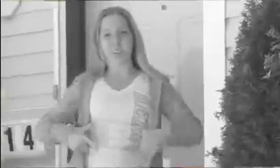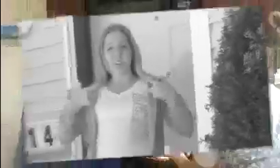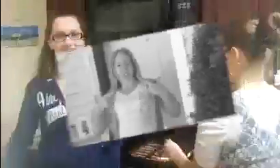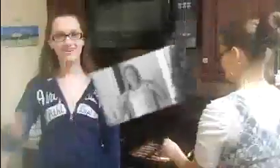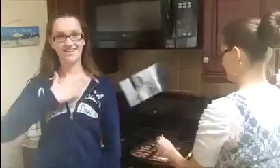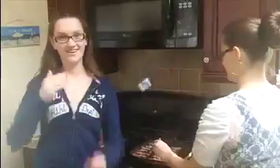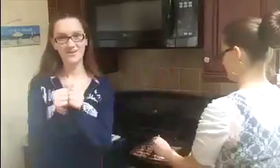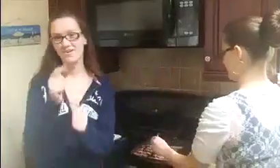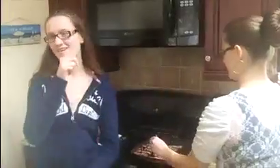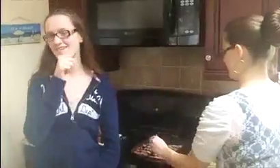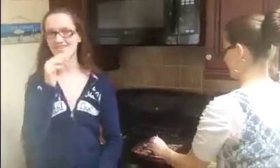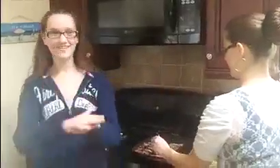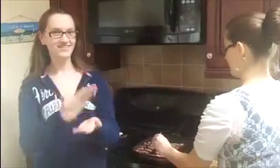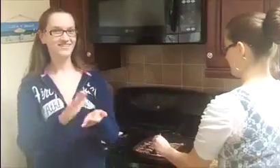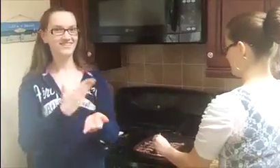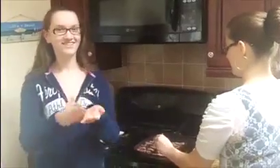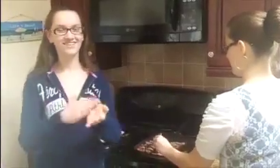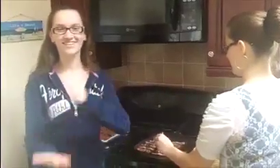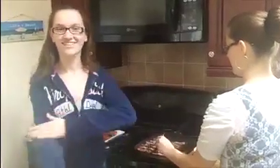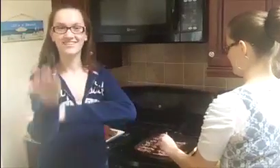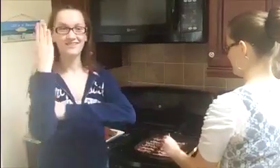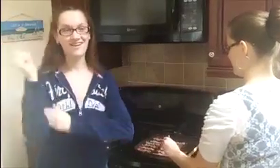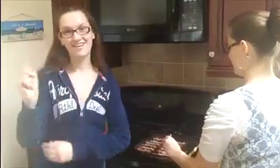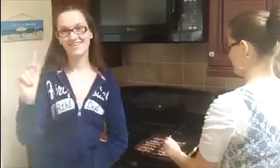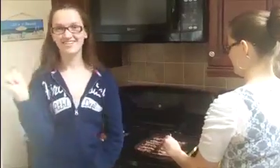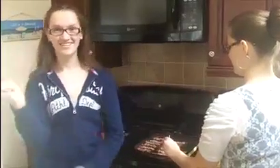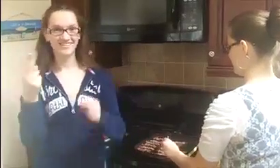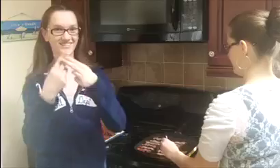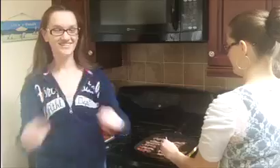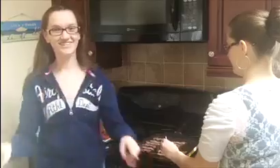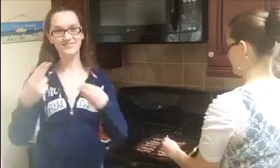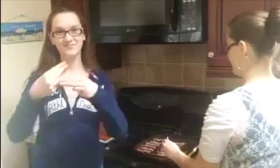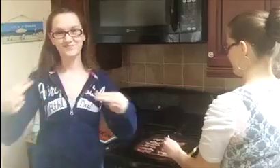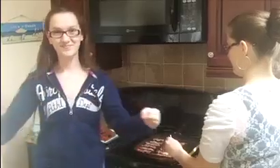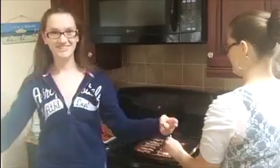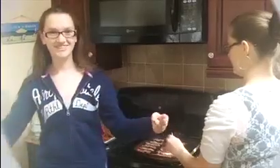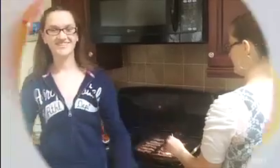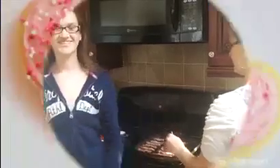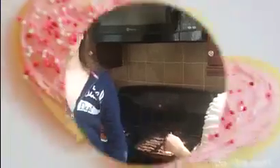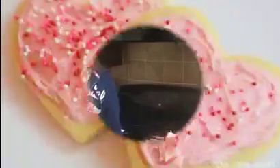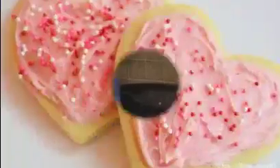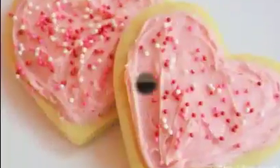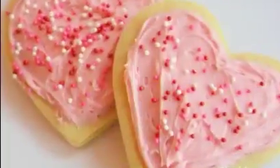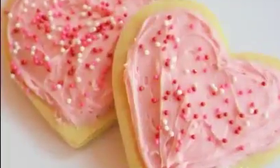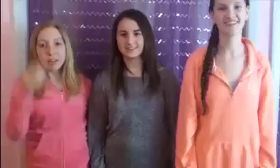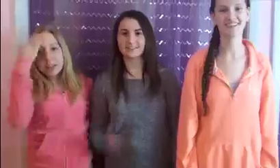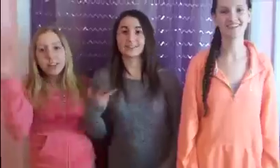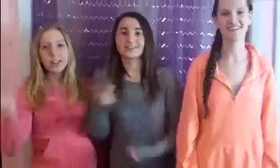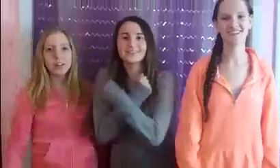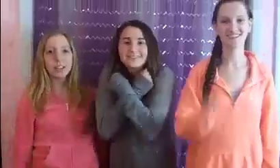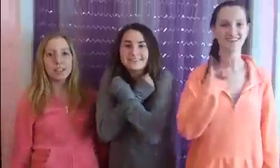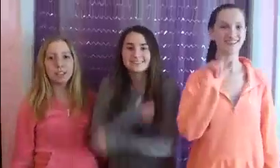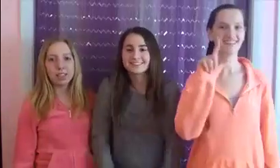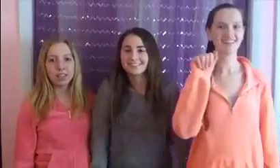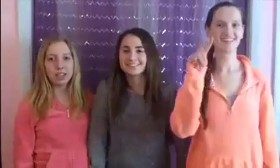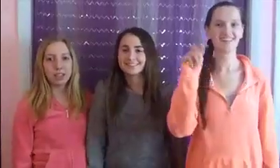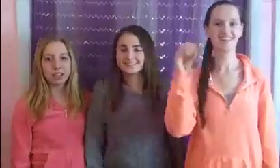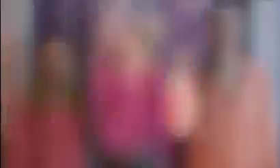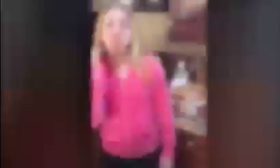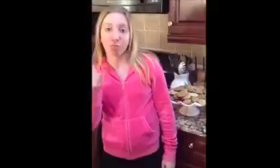Come see how I'm living. Me and Mrs. Fields waking bacon in the kitchen, and we call that batch Alyssa. You know we love mulattoes. If you